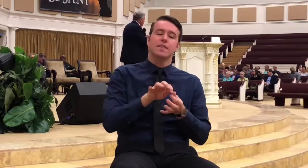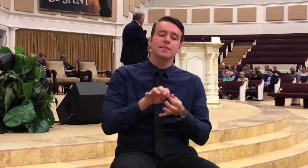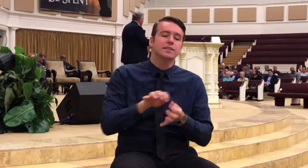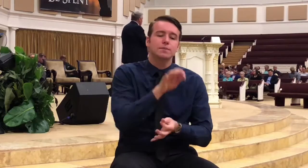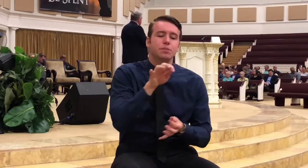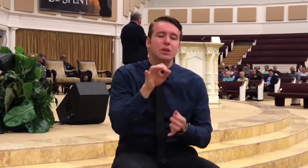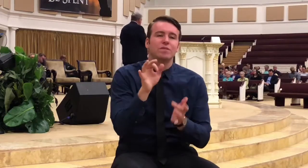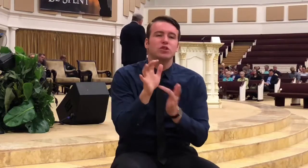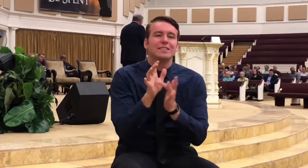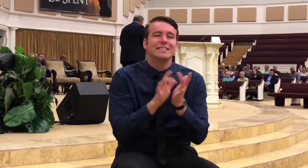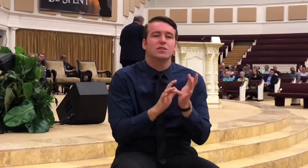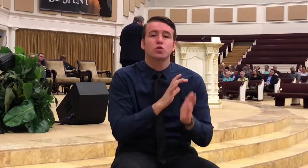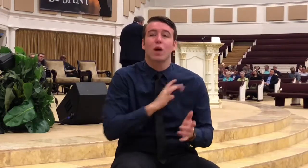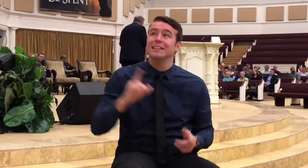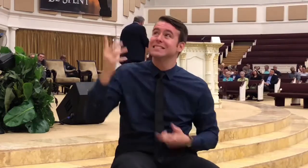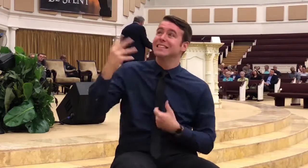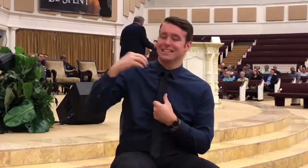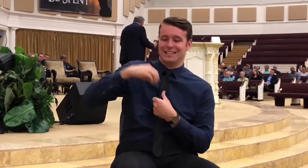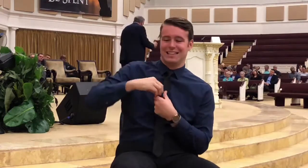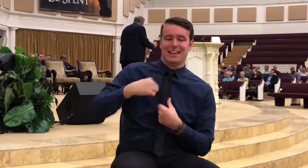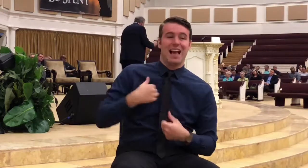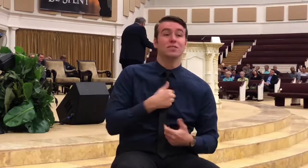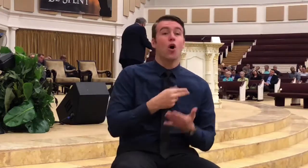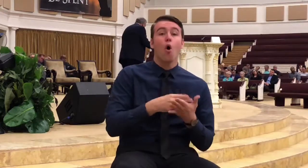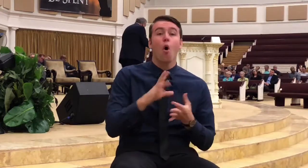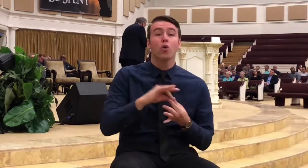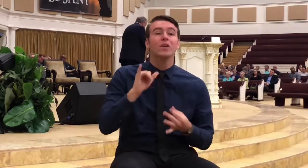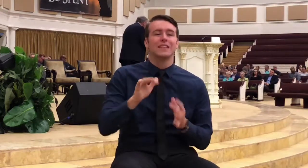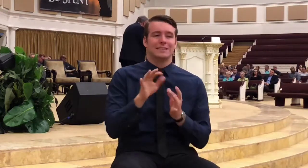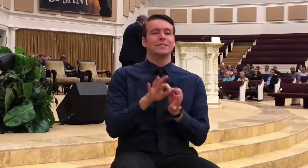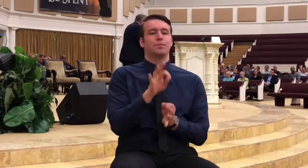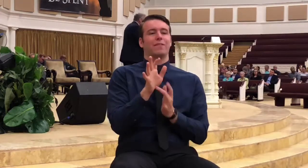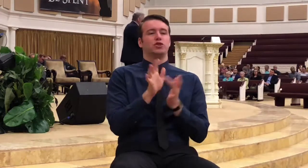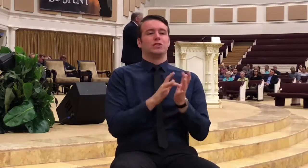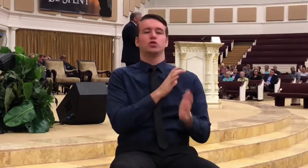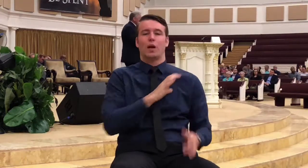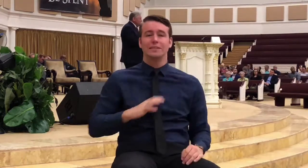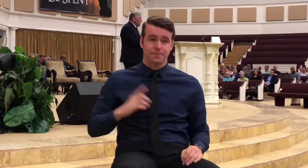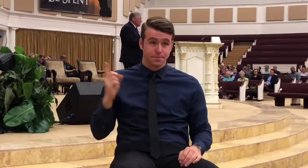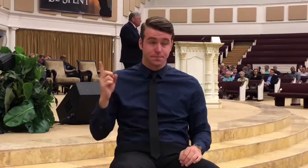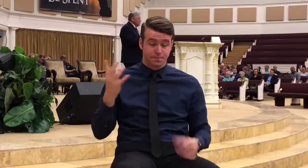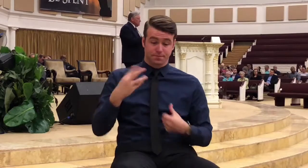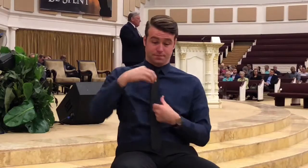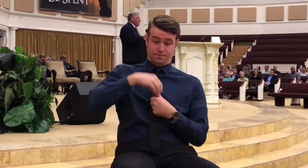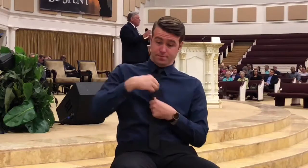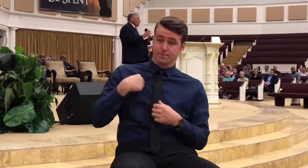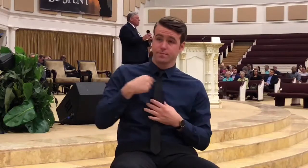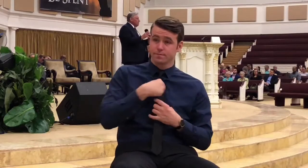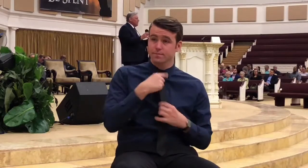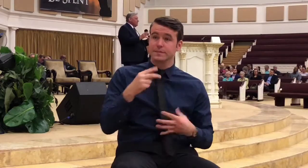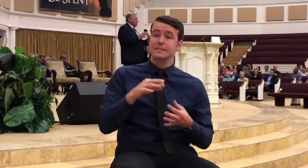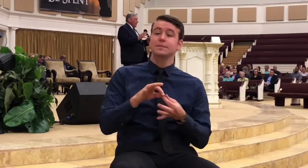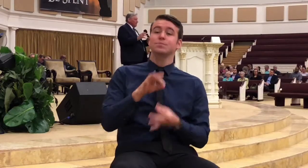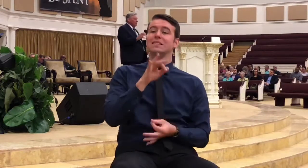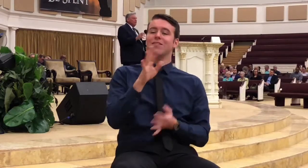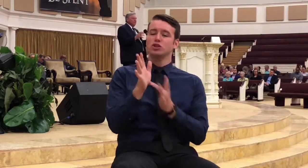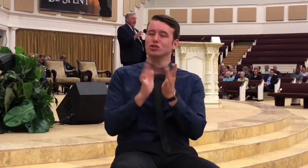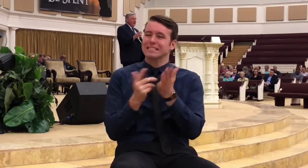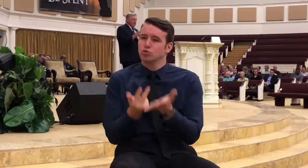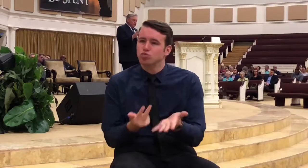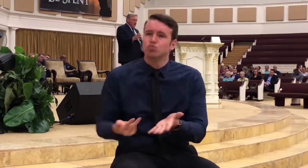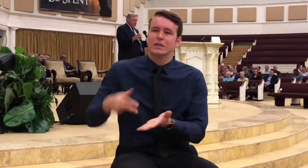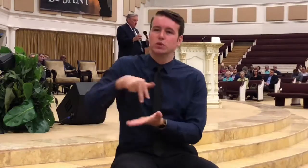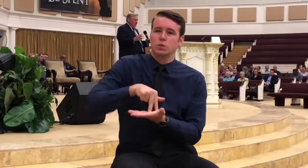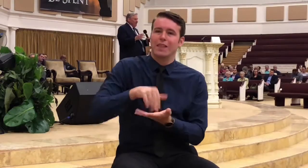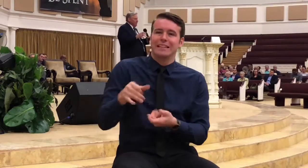Jesus Christ that is in us. The Holy Ghost is the Spirit of Jesus Christ, and it is in us. It's the Spirit of the resurrected Christ